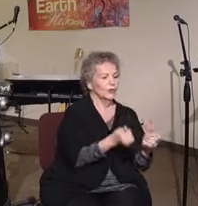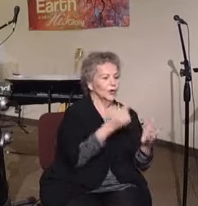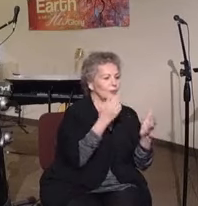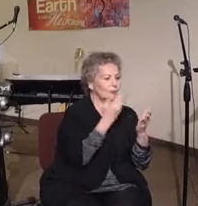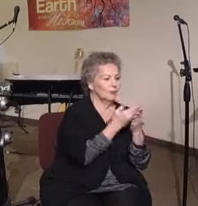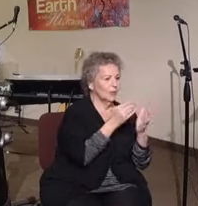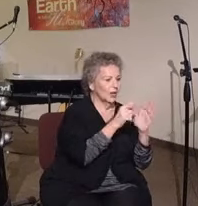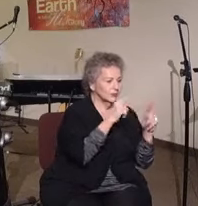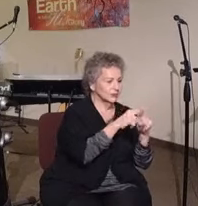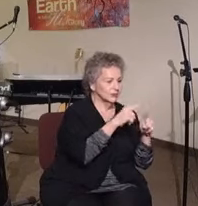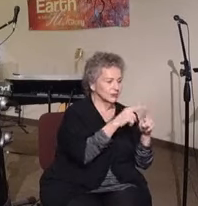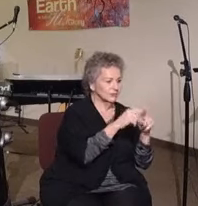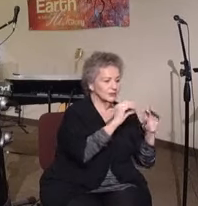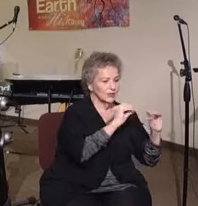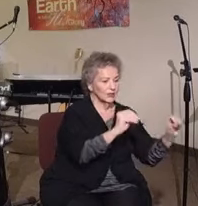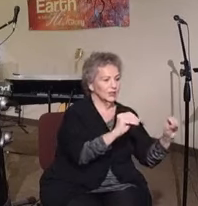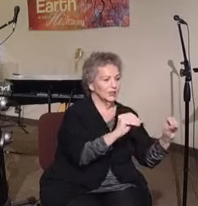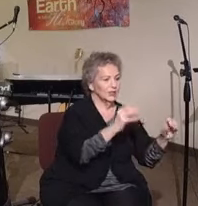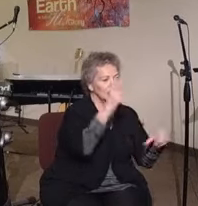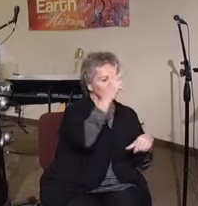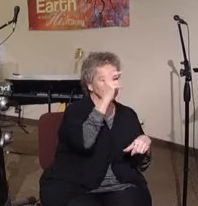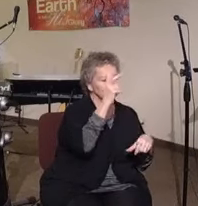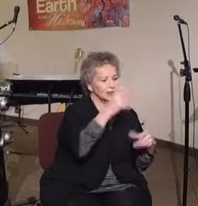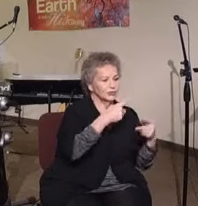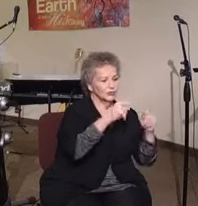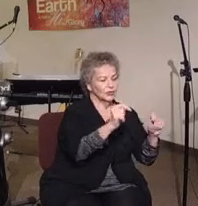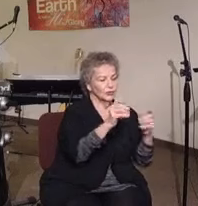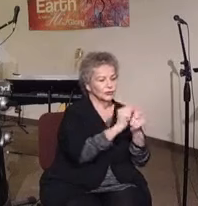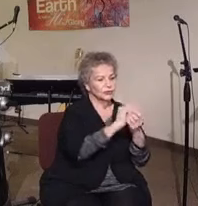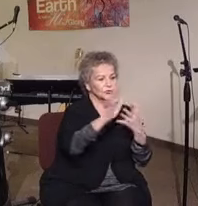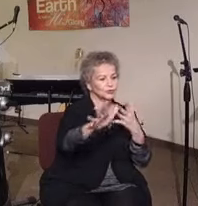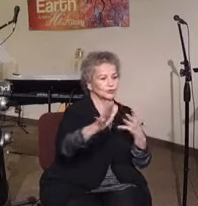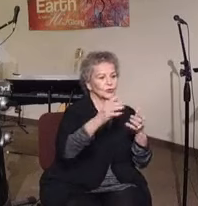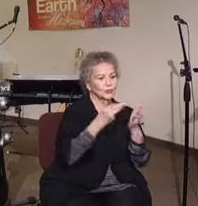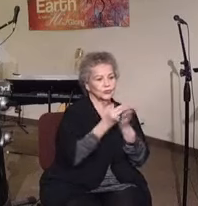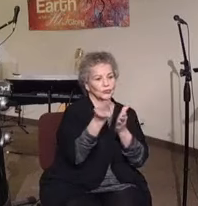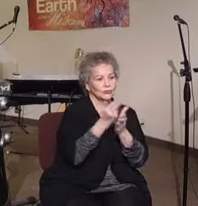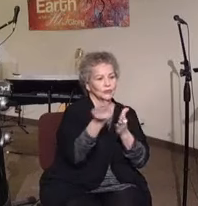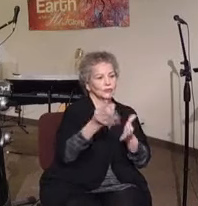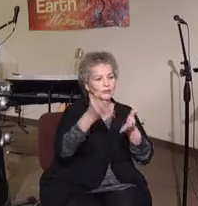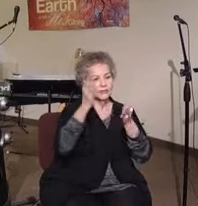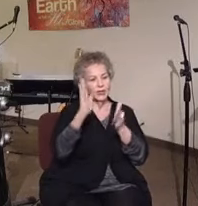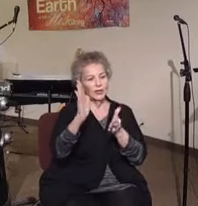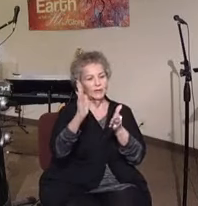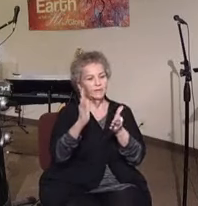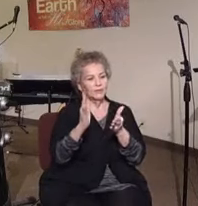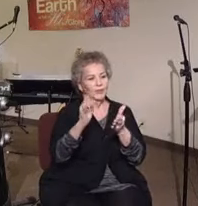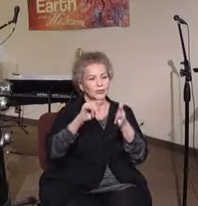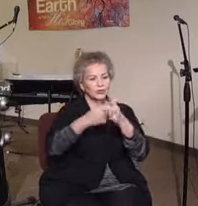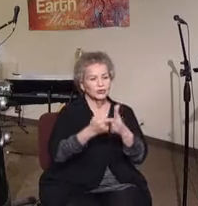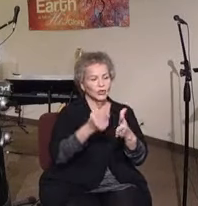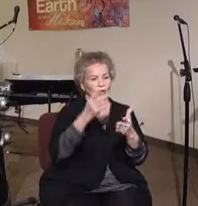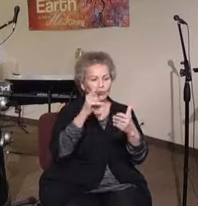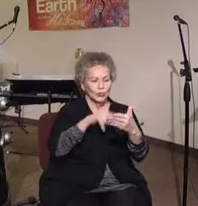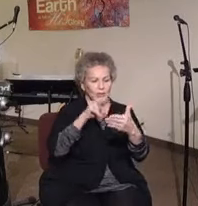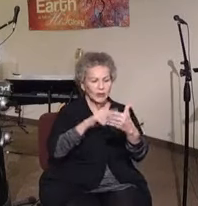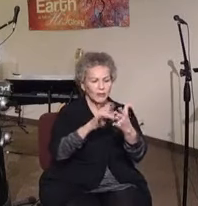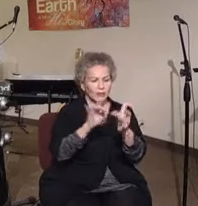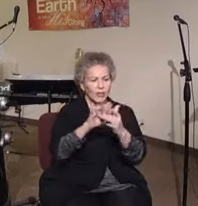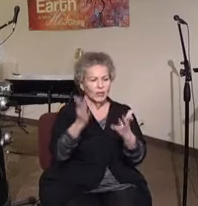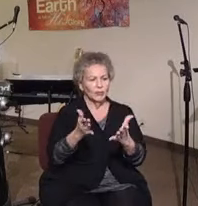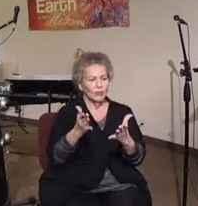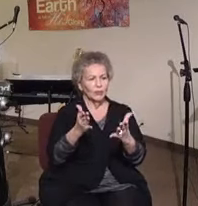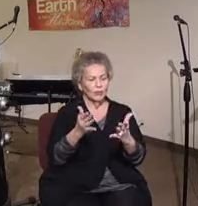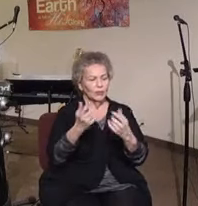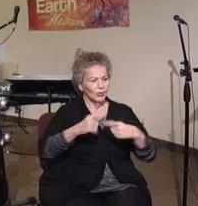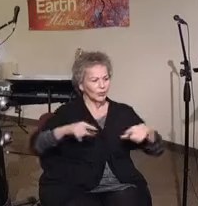no absolutes. And the devil is trying to destroy the truthfulness of God. Just start reading the Word of God. It will liberate